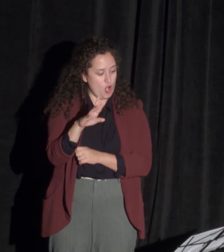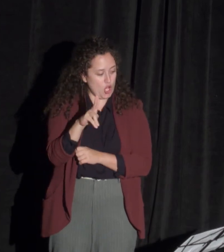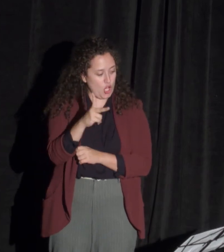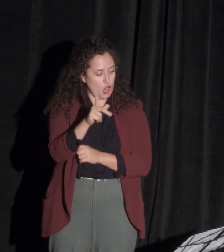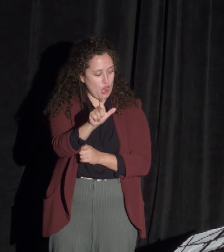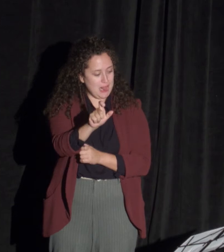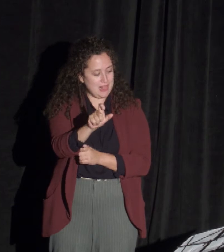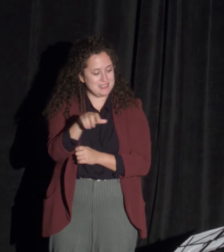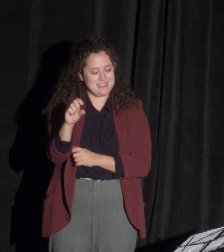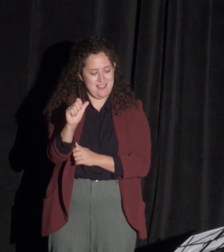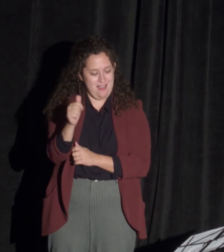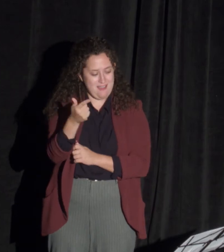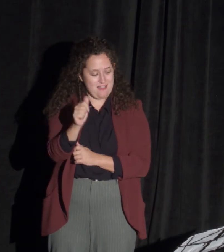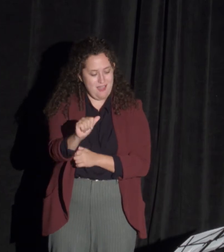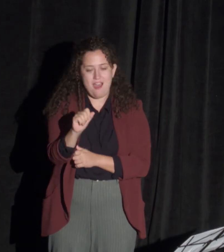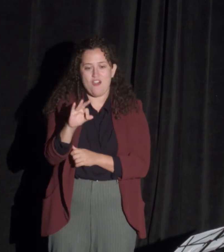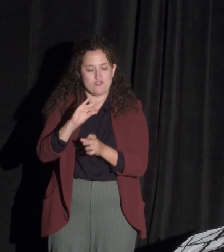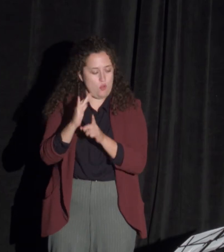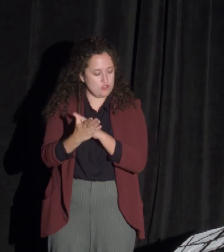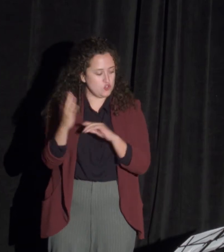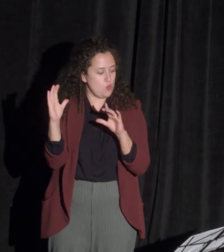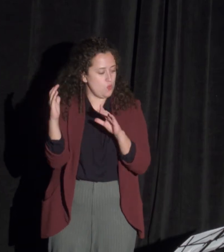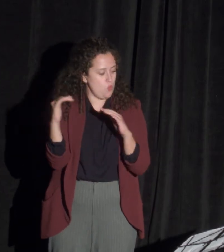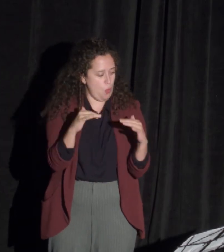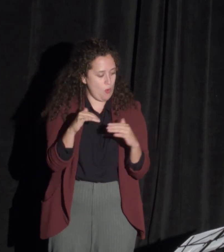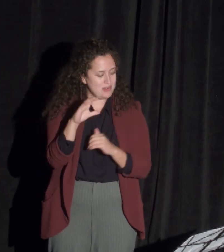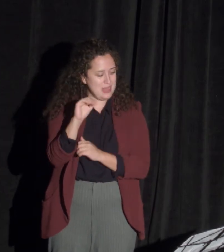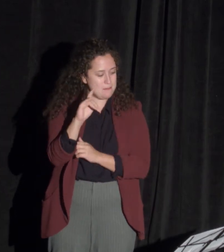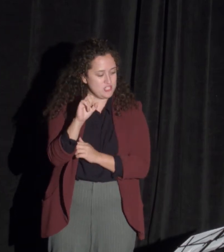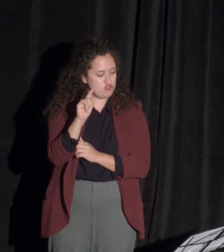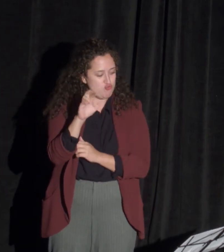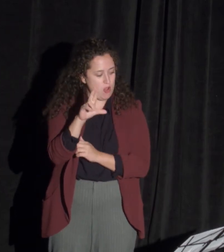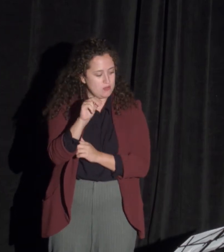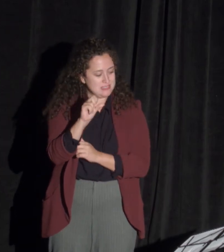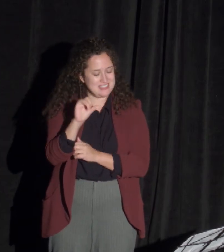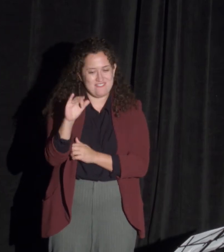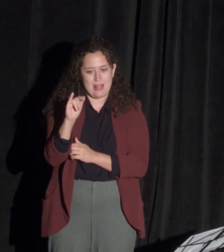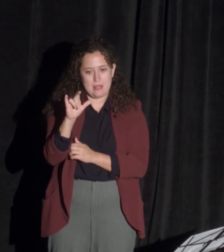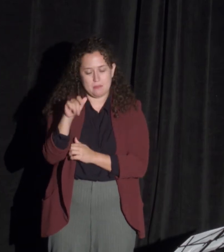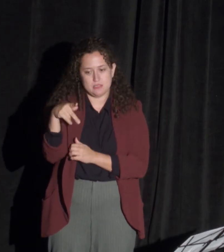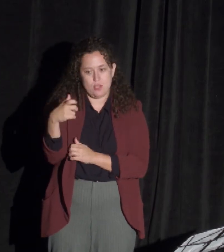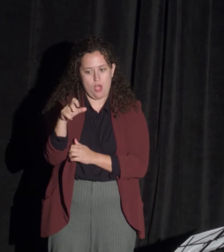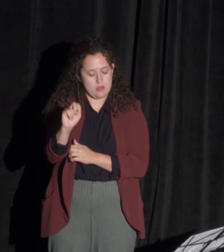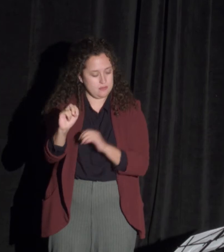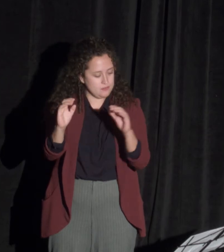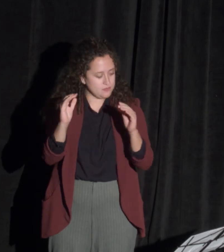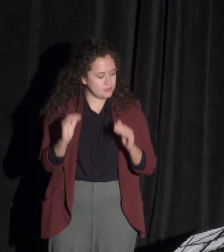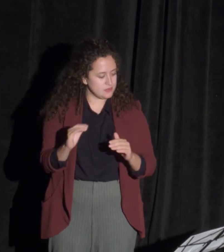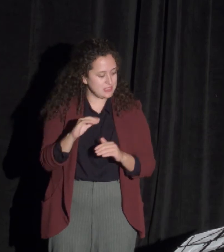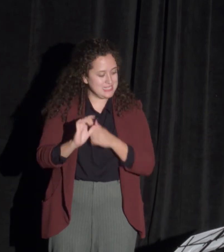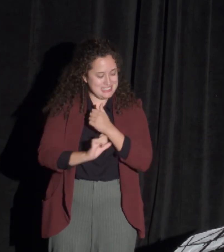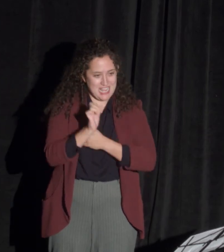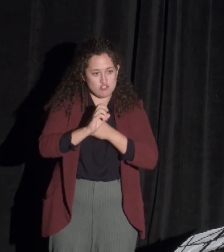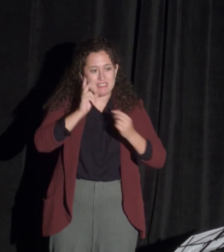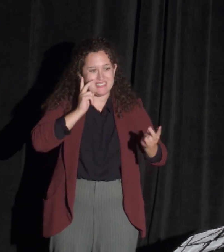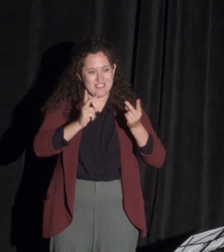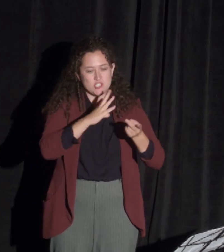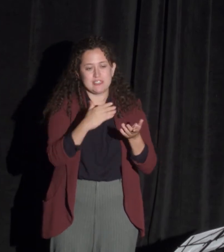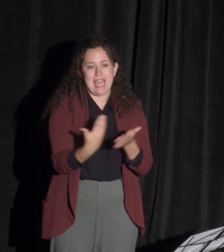by Kamastras Falapton. Dangerous Visions and New Worlds,